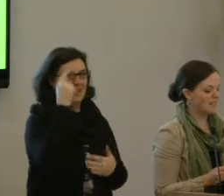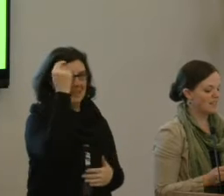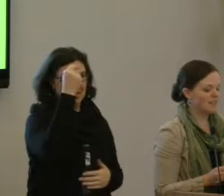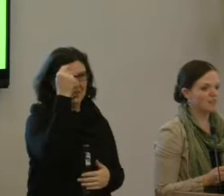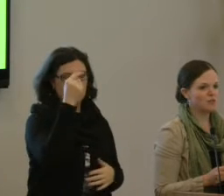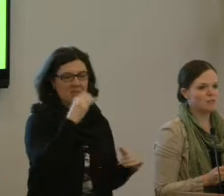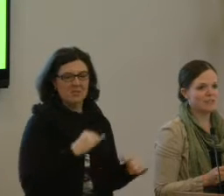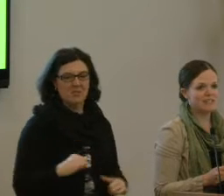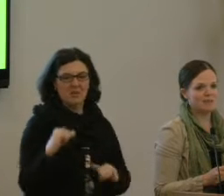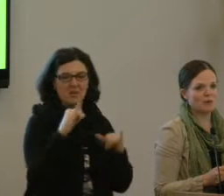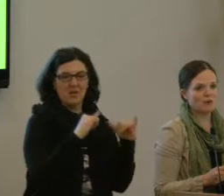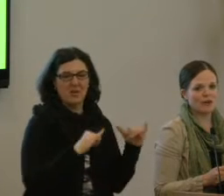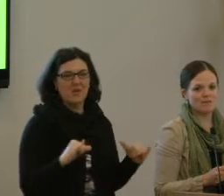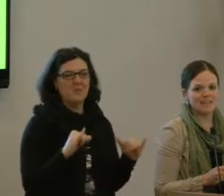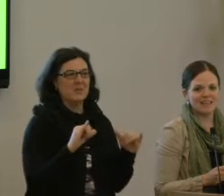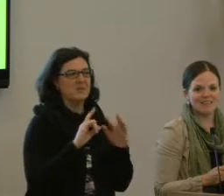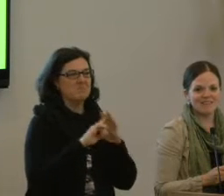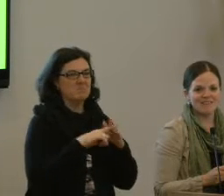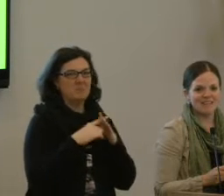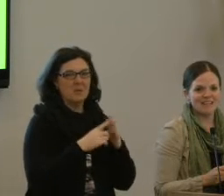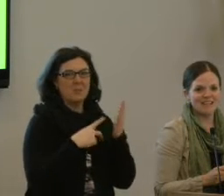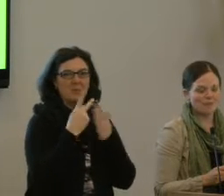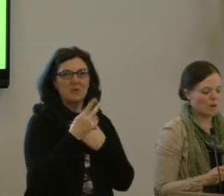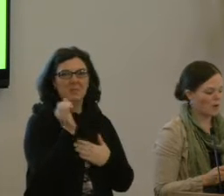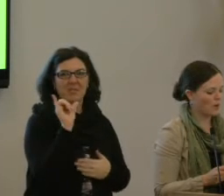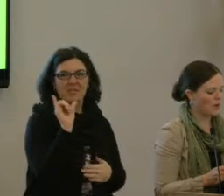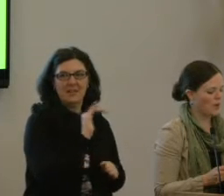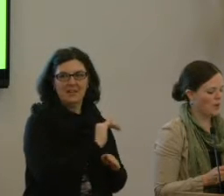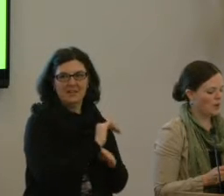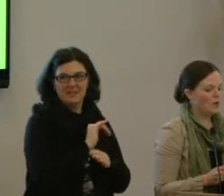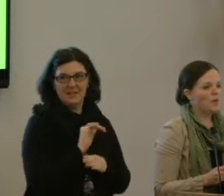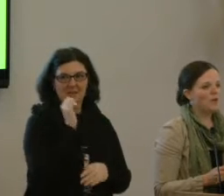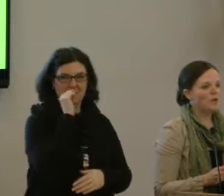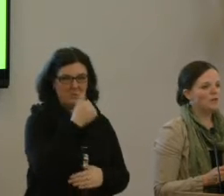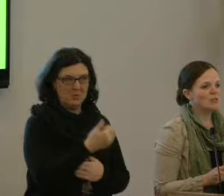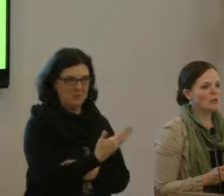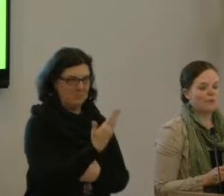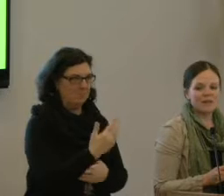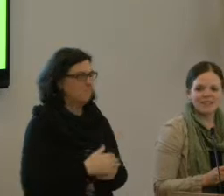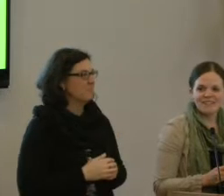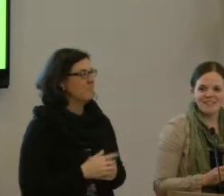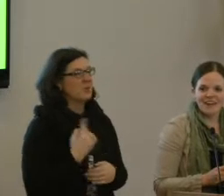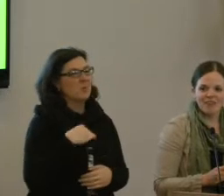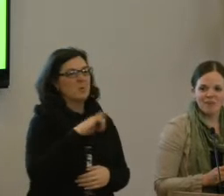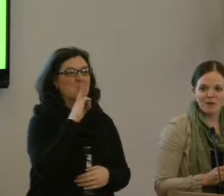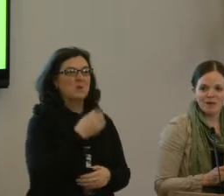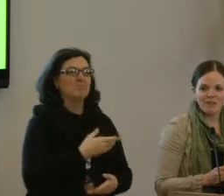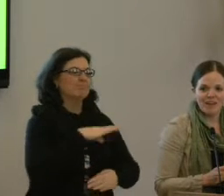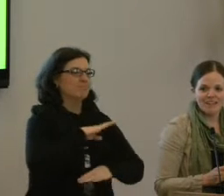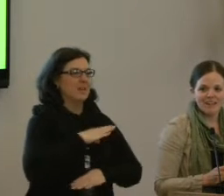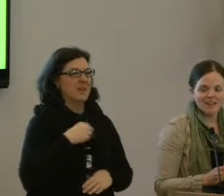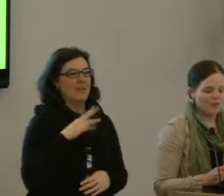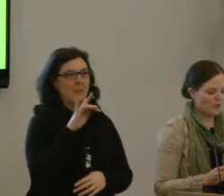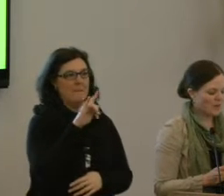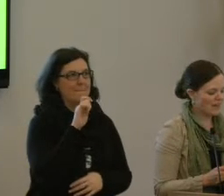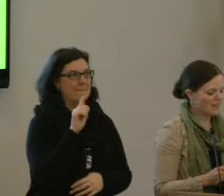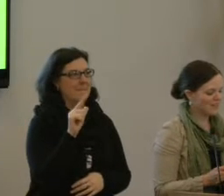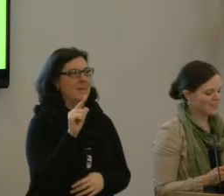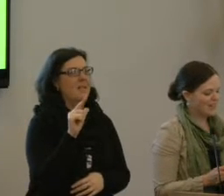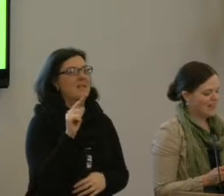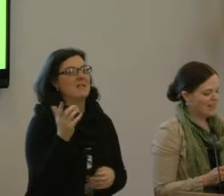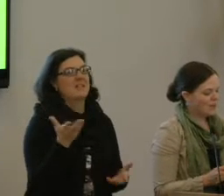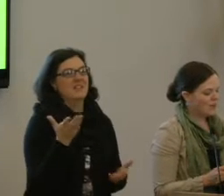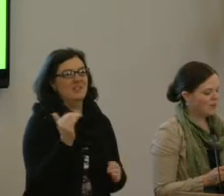Commons initiative, which brings us programs like this evening and tomorrow. We are so pleased to have Bill Gaventa with